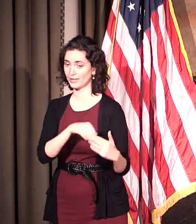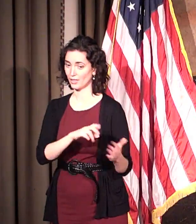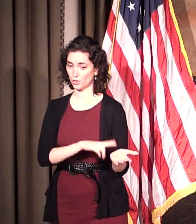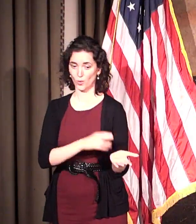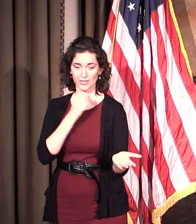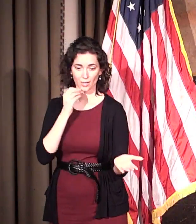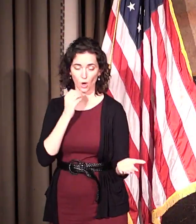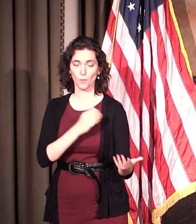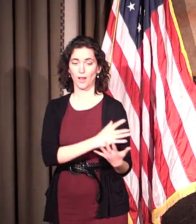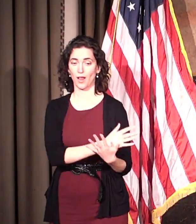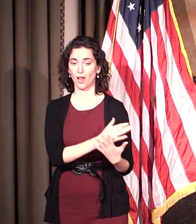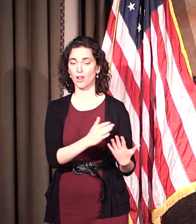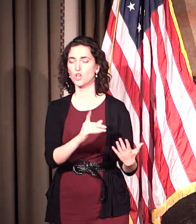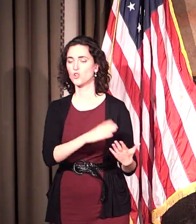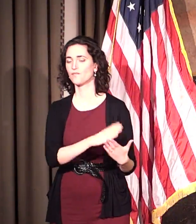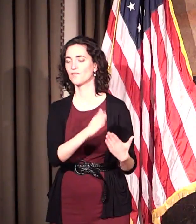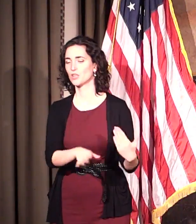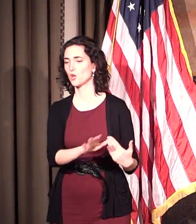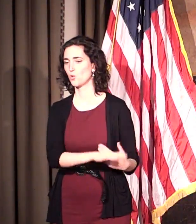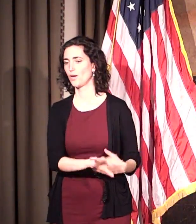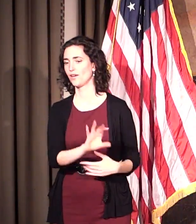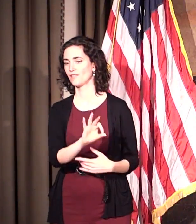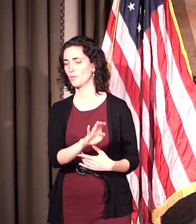nursing homes by February 8th.